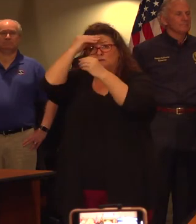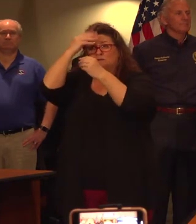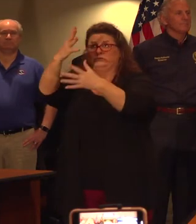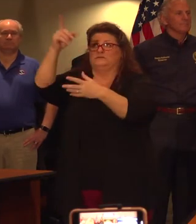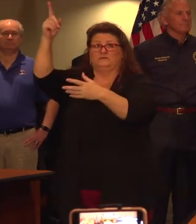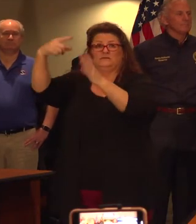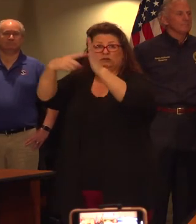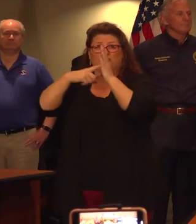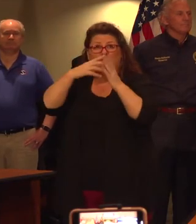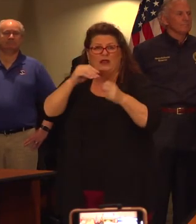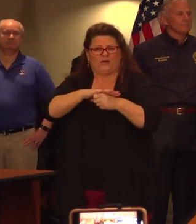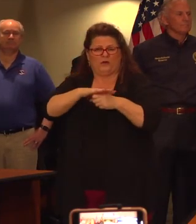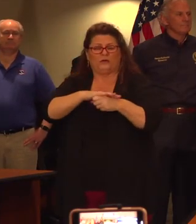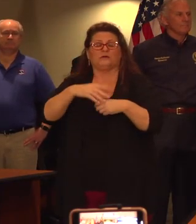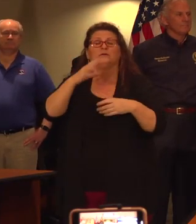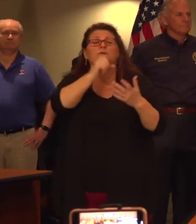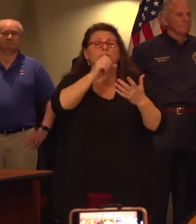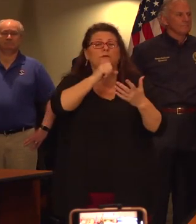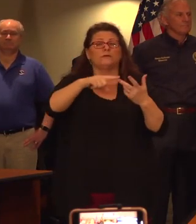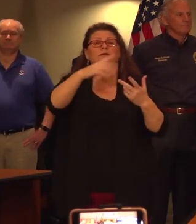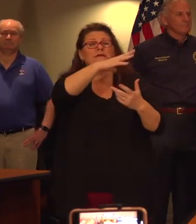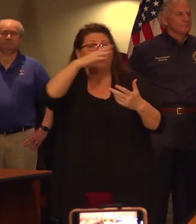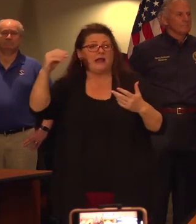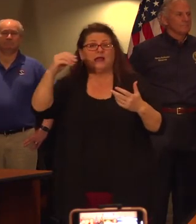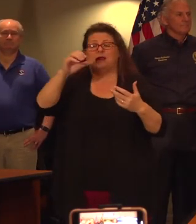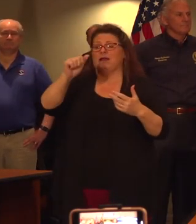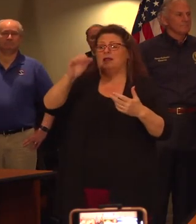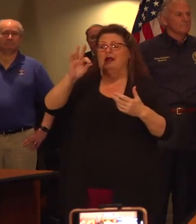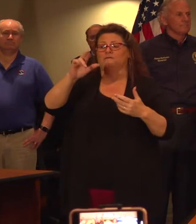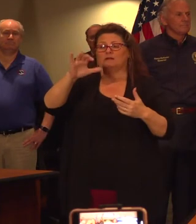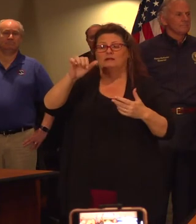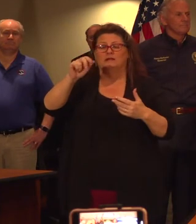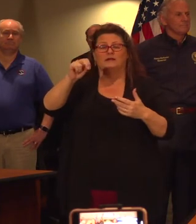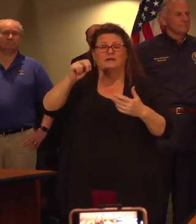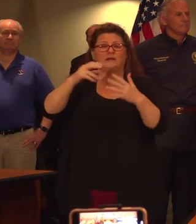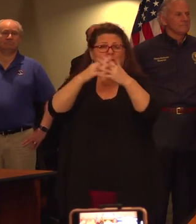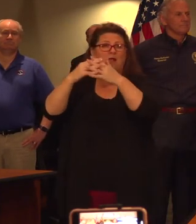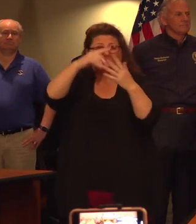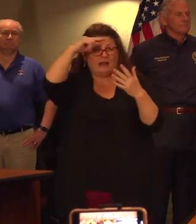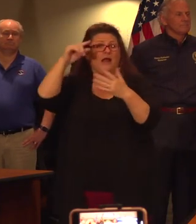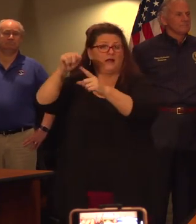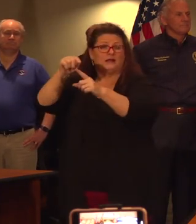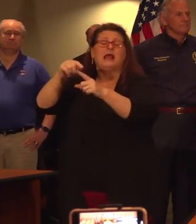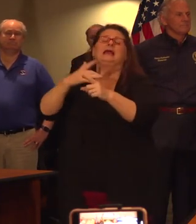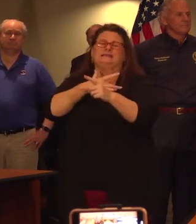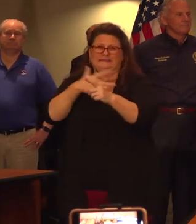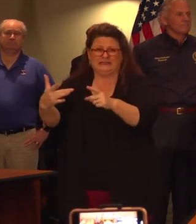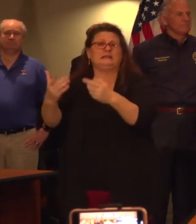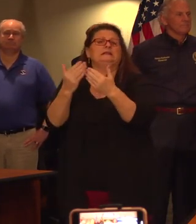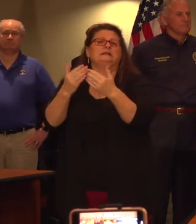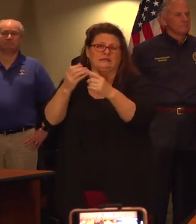as well as African Americans, are disproportionately impacted by this disease. Also, although